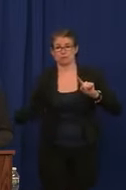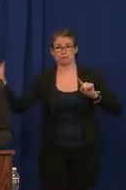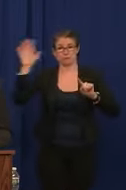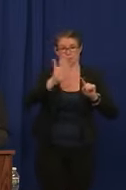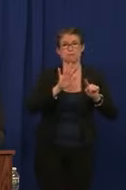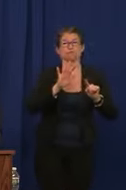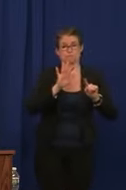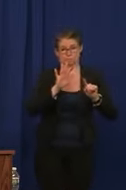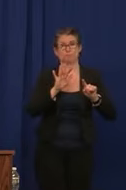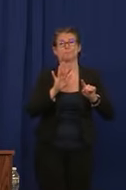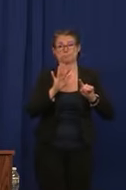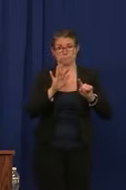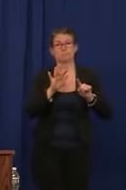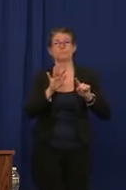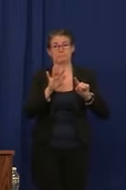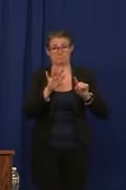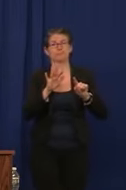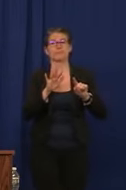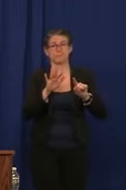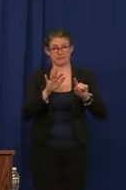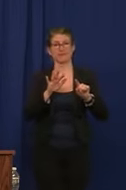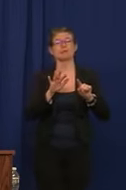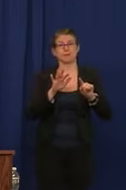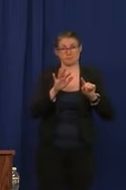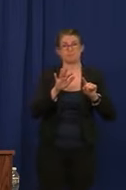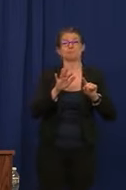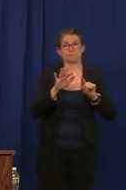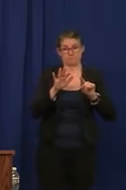I believe the last time I took a look at the numbers, we were